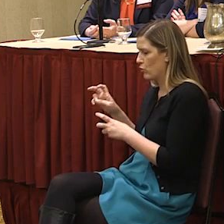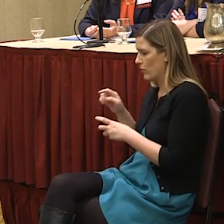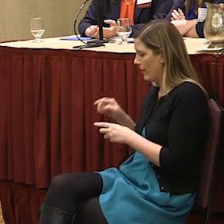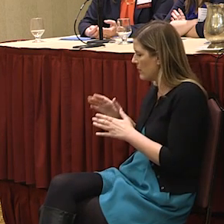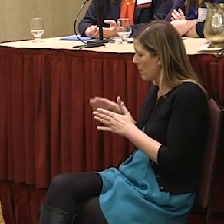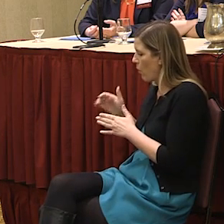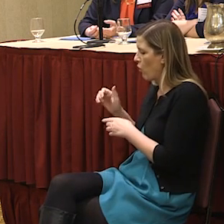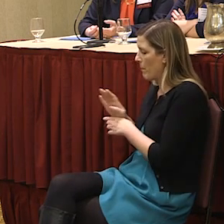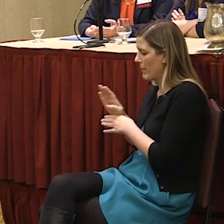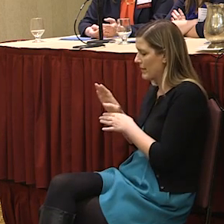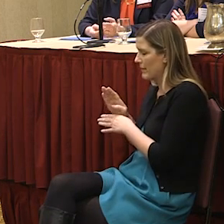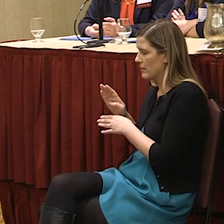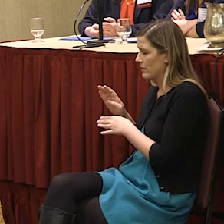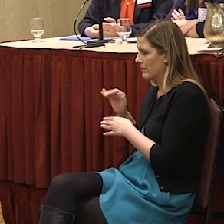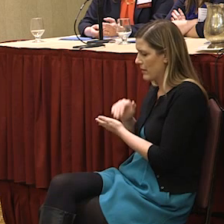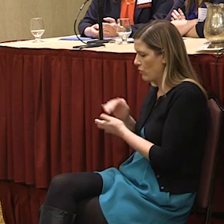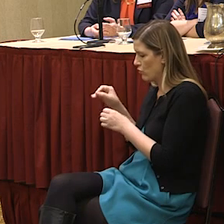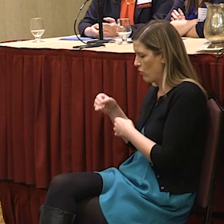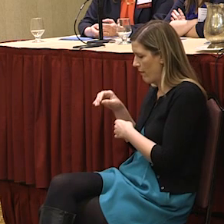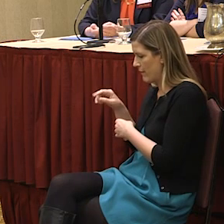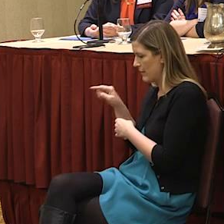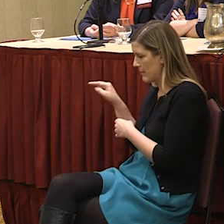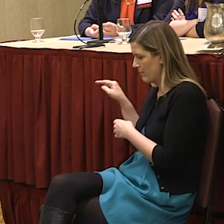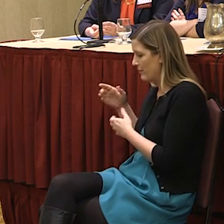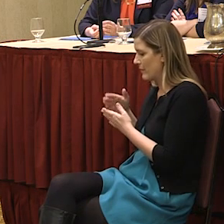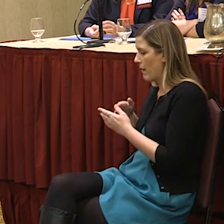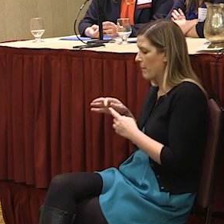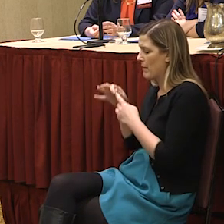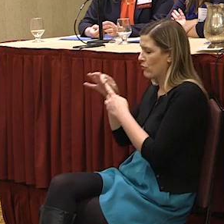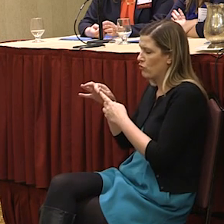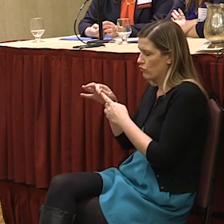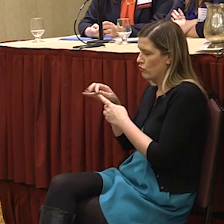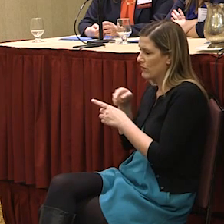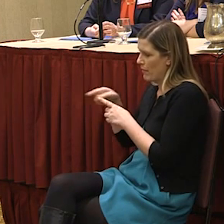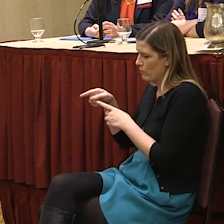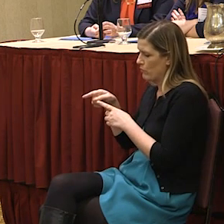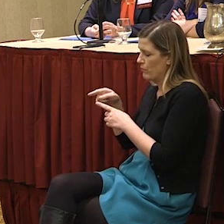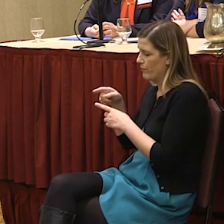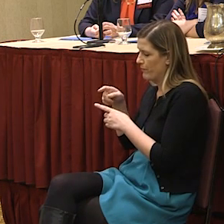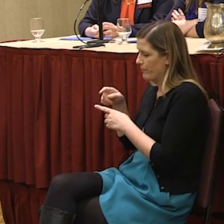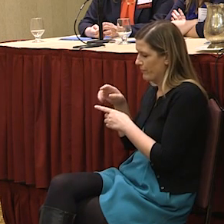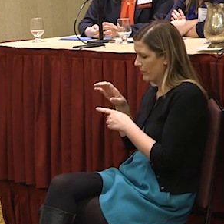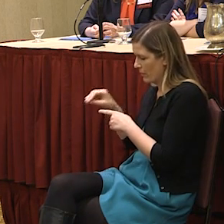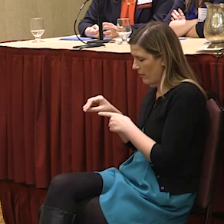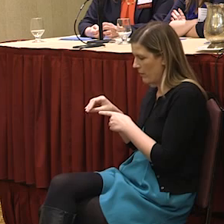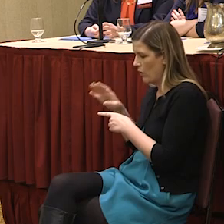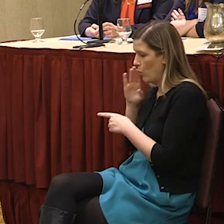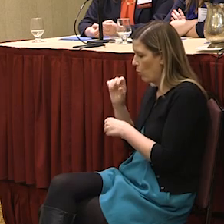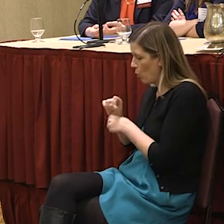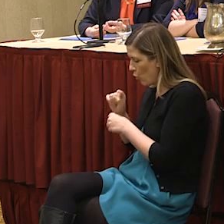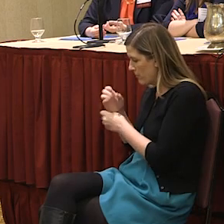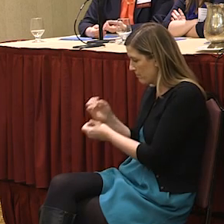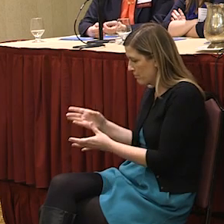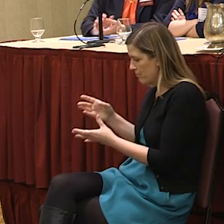smaller practices that are out there and some of the specialty practices, we'll be working directly with them on projects and getting the information out.